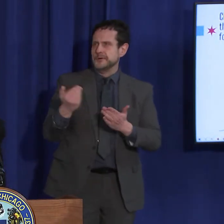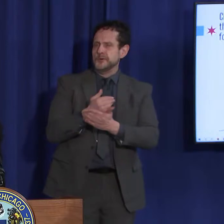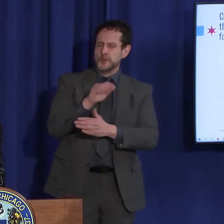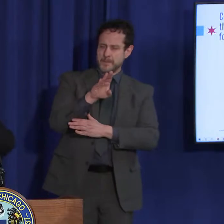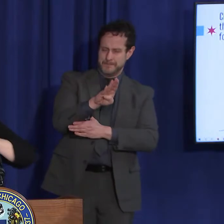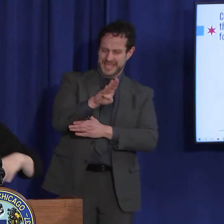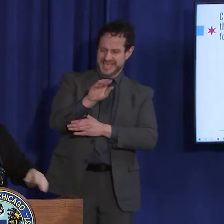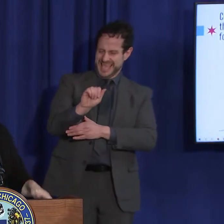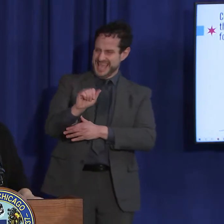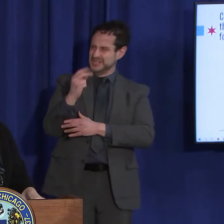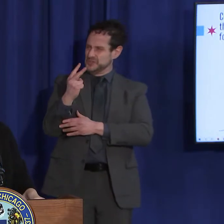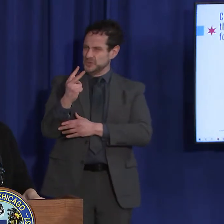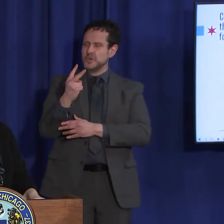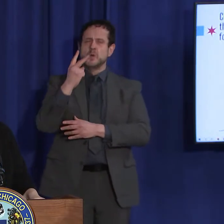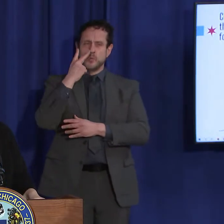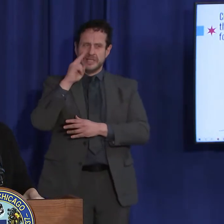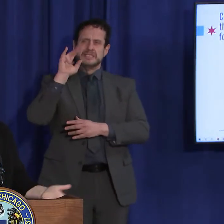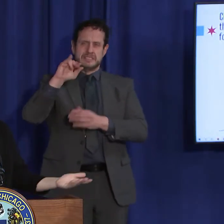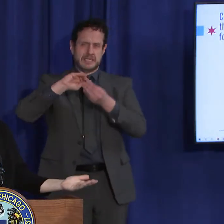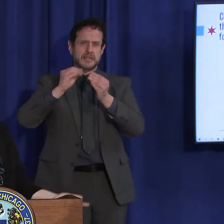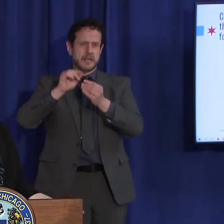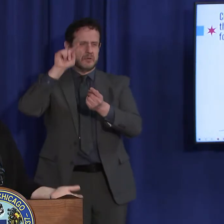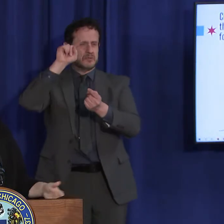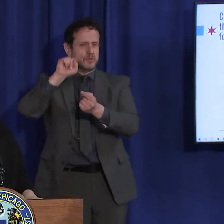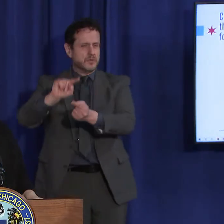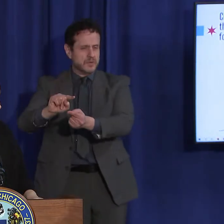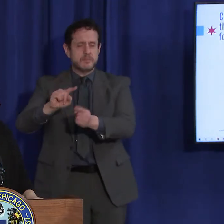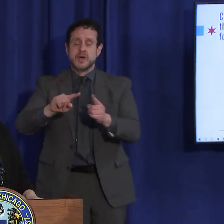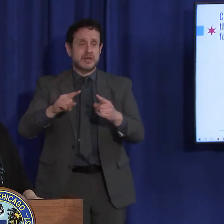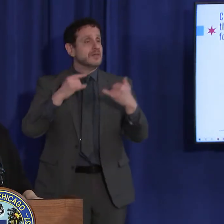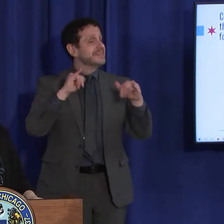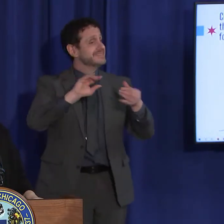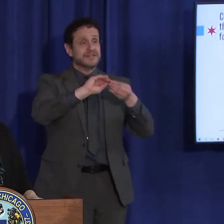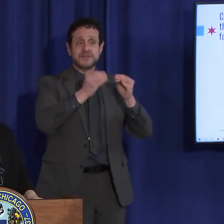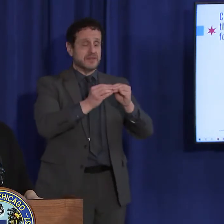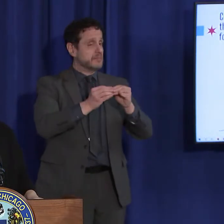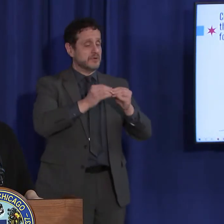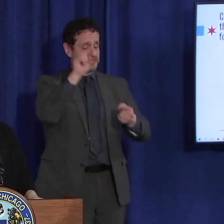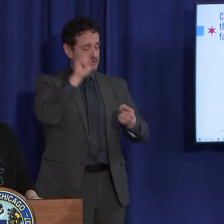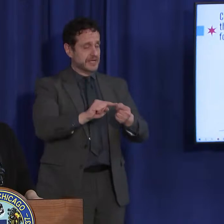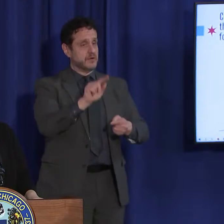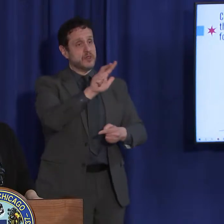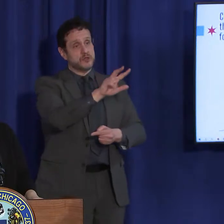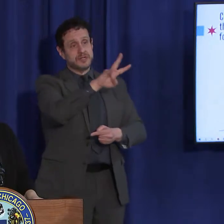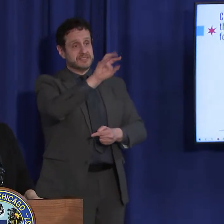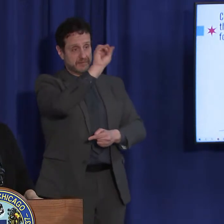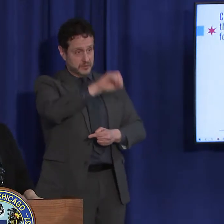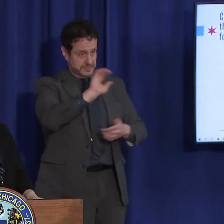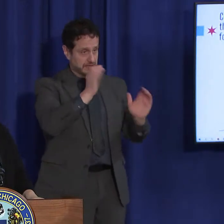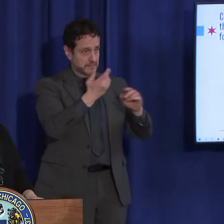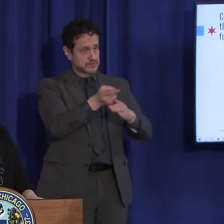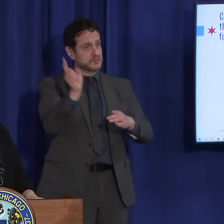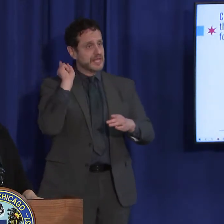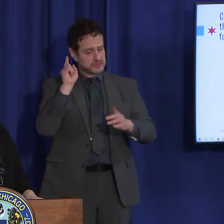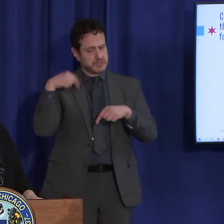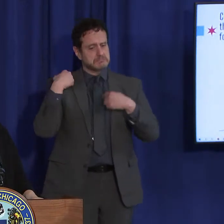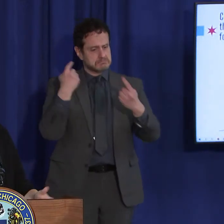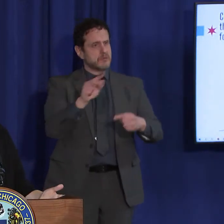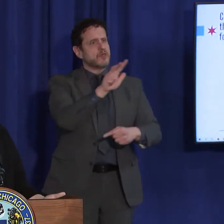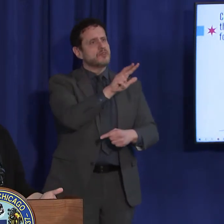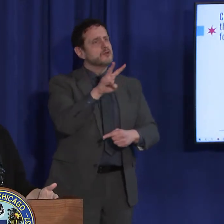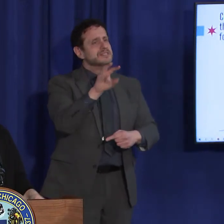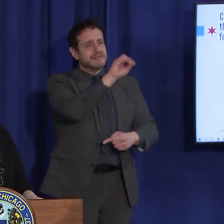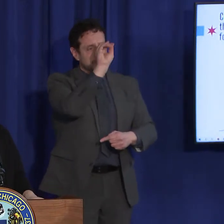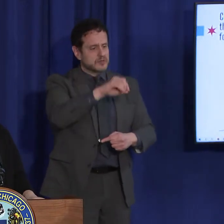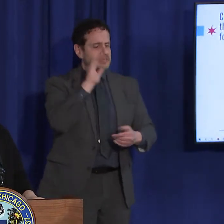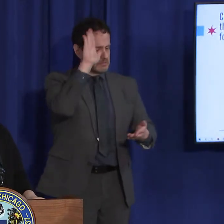we are seeing that tailing off a little bit in the decrease, but cases are still down 37% from where they were a week ago. Things are looking good, and we make